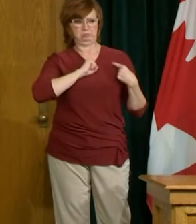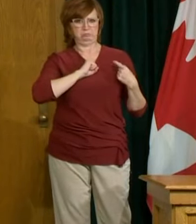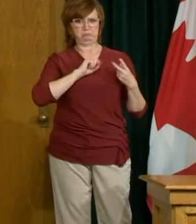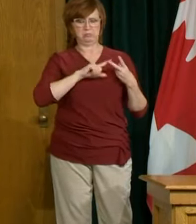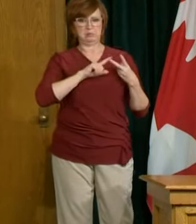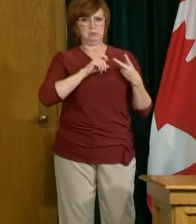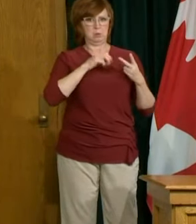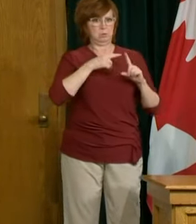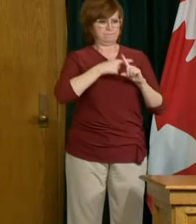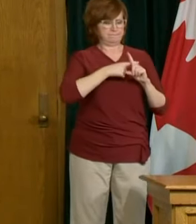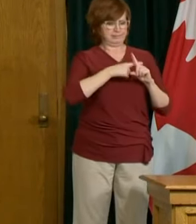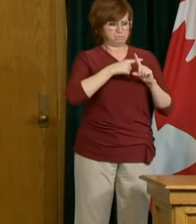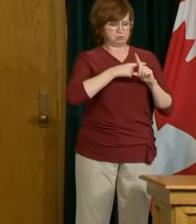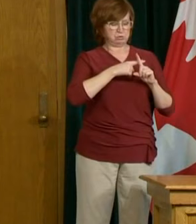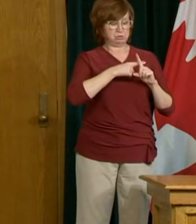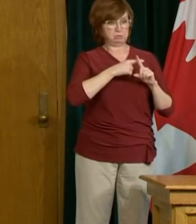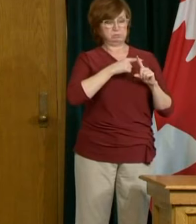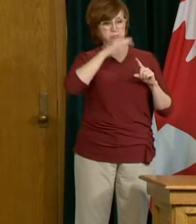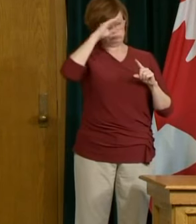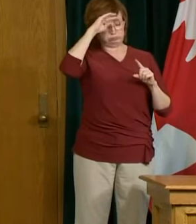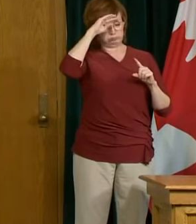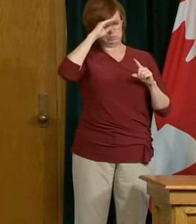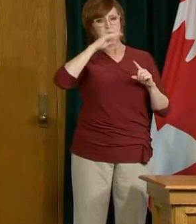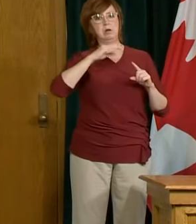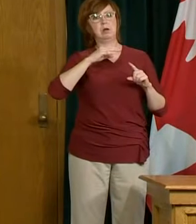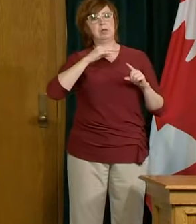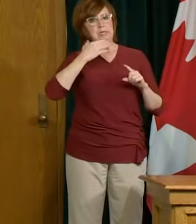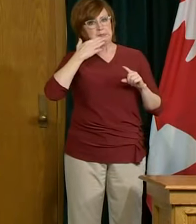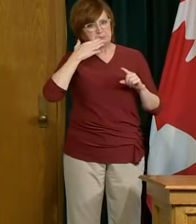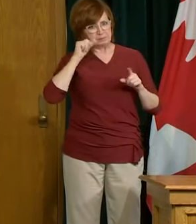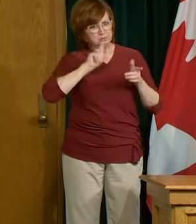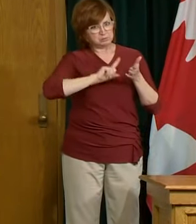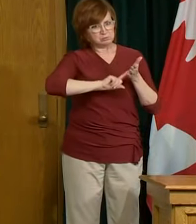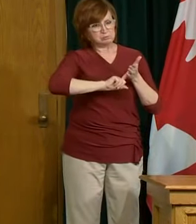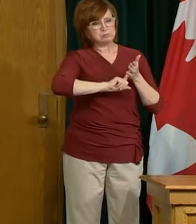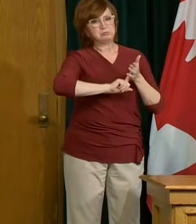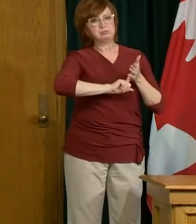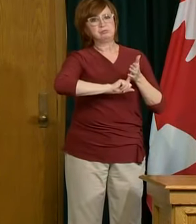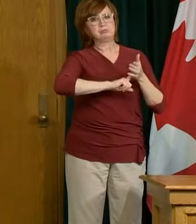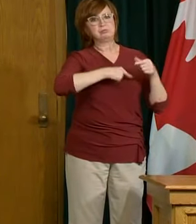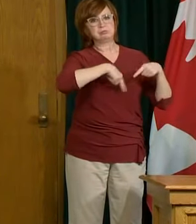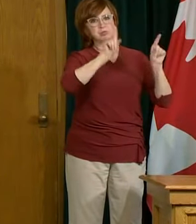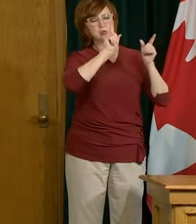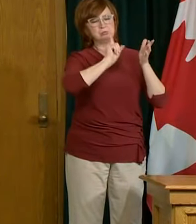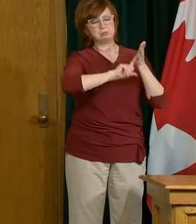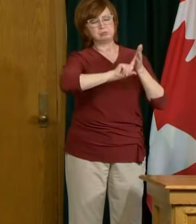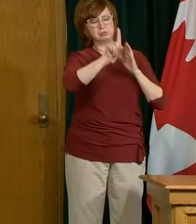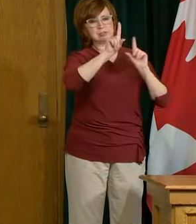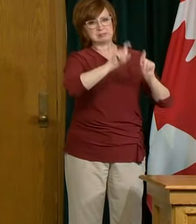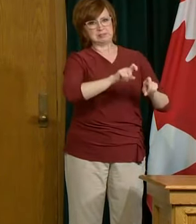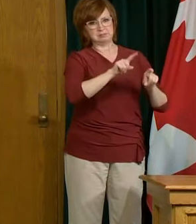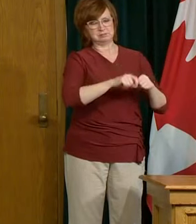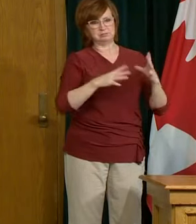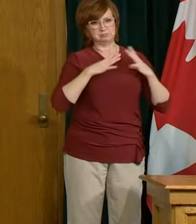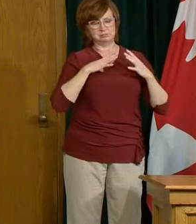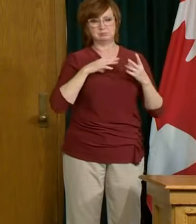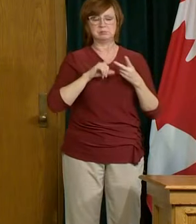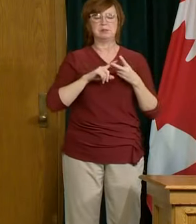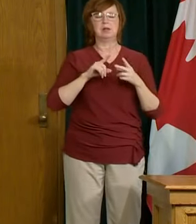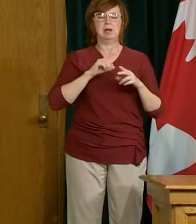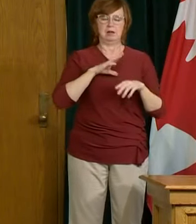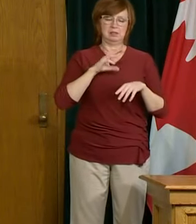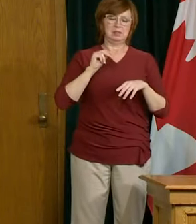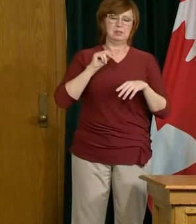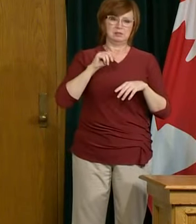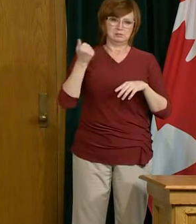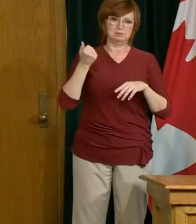support ongoing testing, even for mild symptoms. And of course, we continue to test in settings where there's high risk, like long-term care facilities,